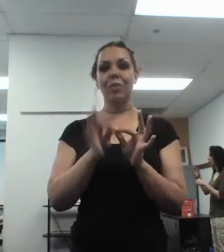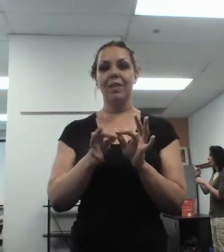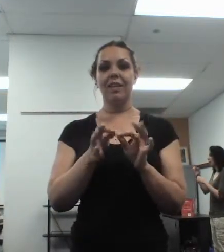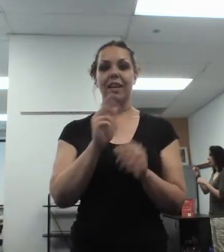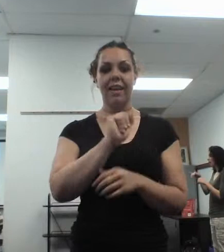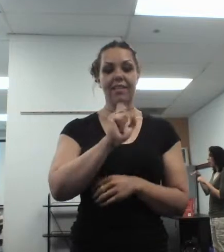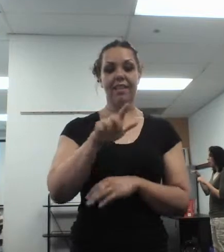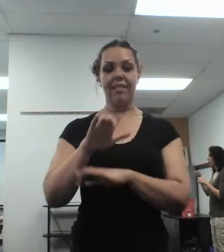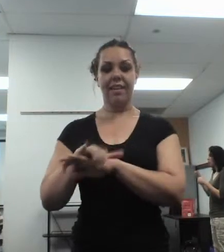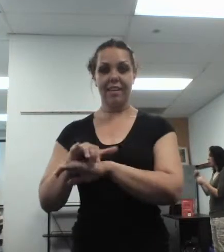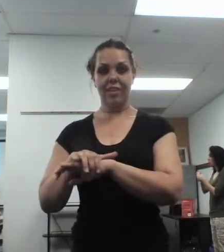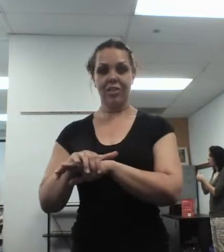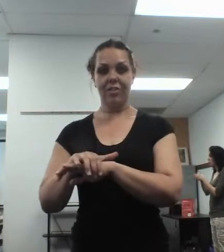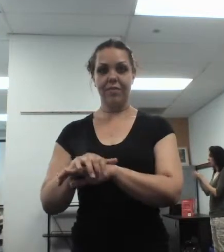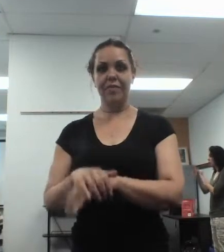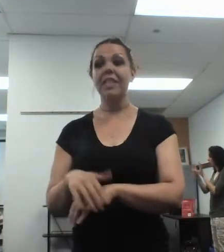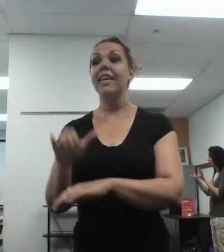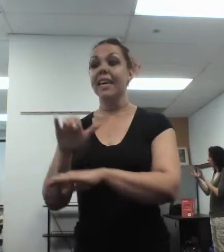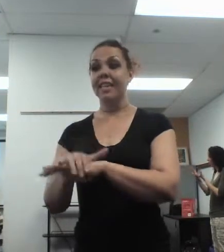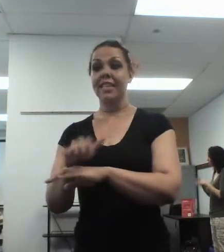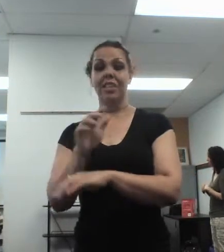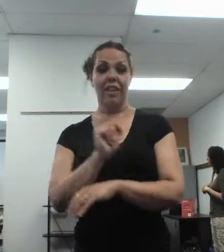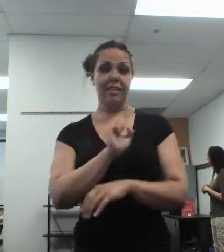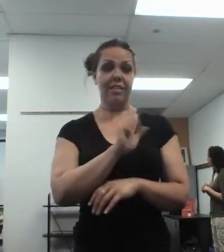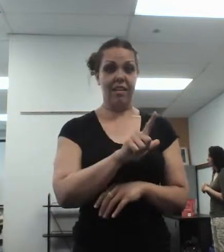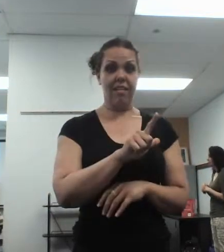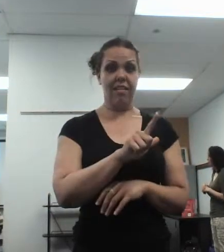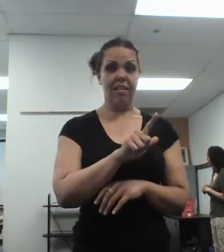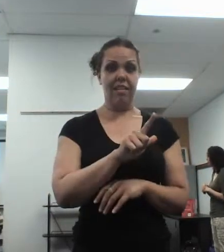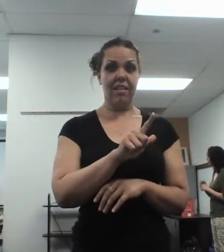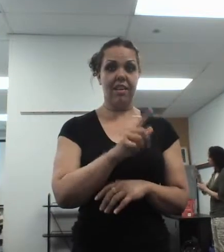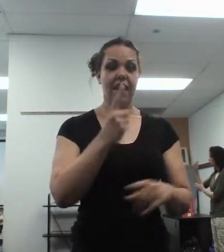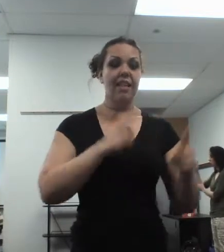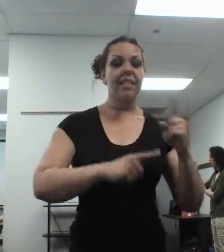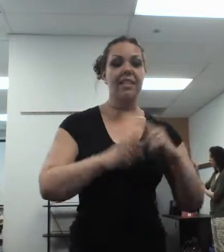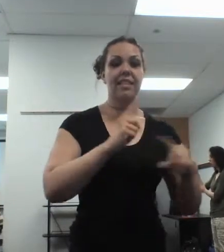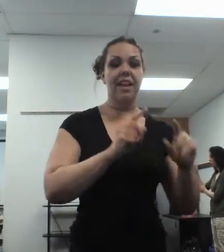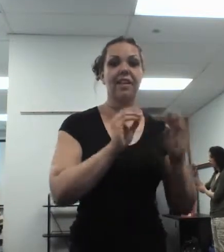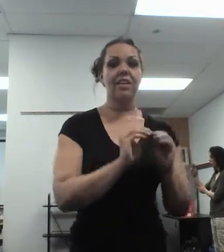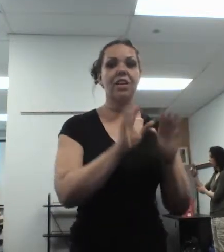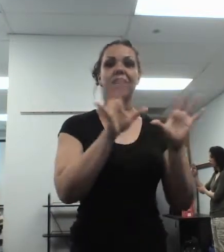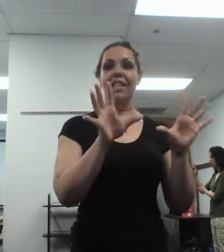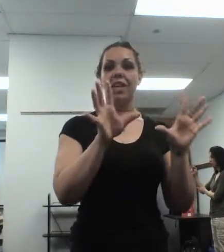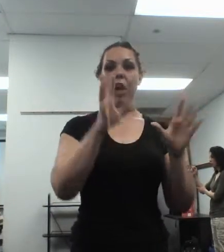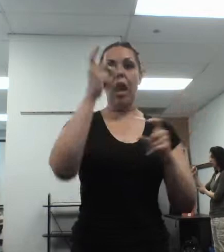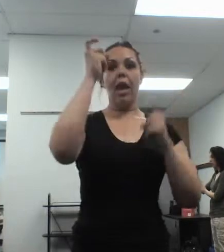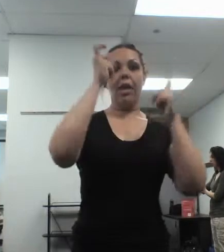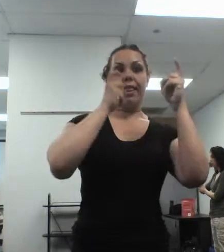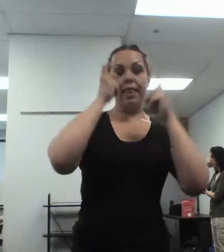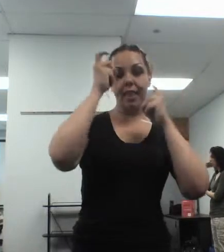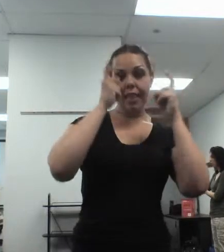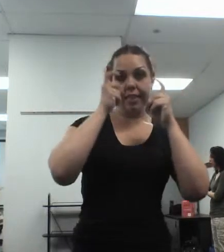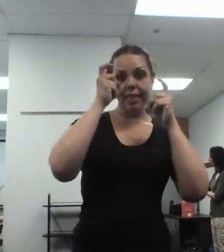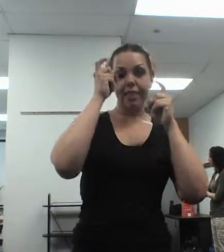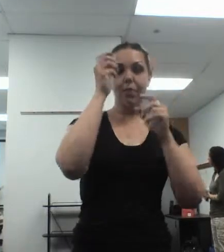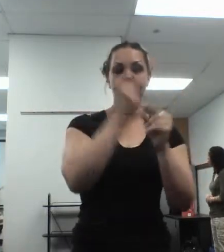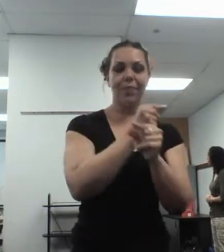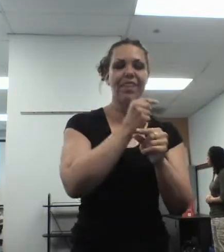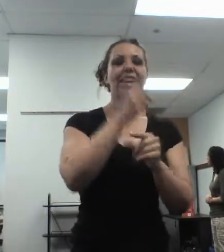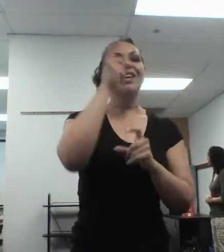ASL, crisp, clear signs, appropriate use of non-manuals, head nods, body shifts,